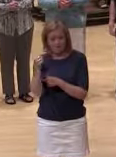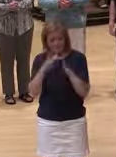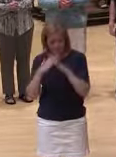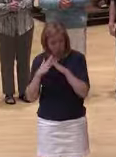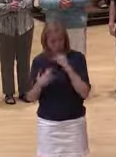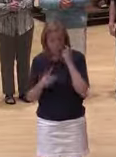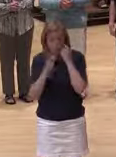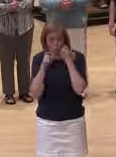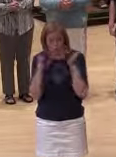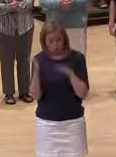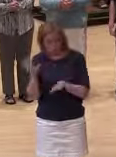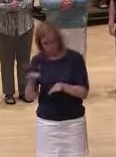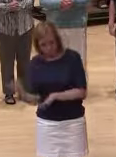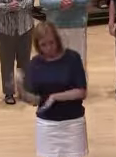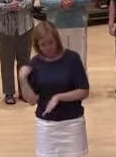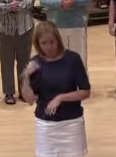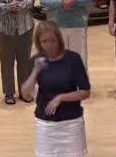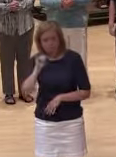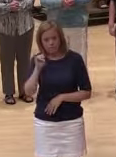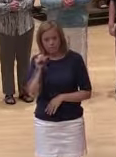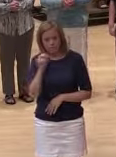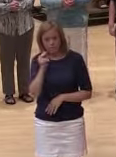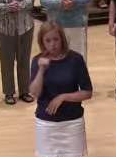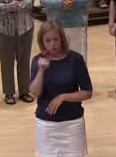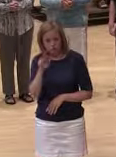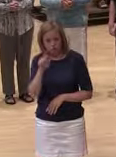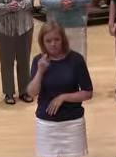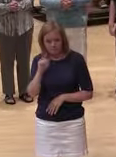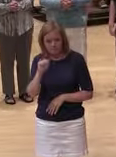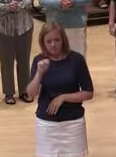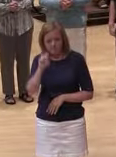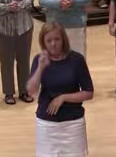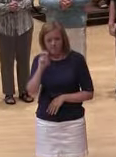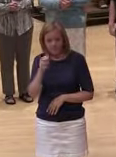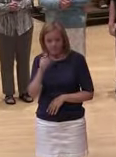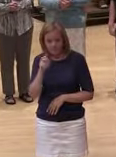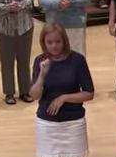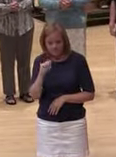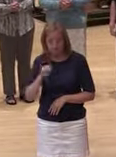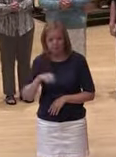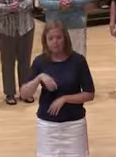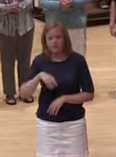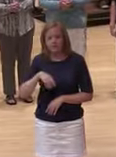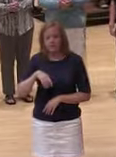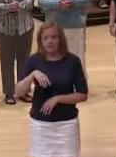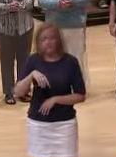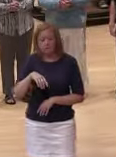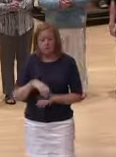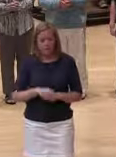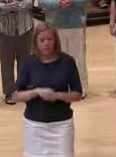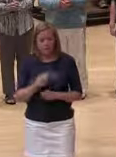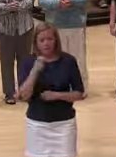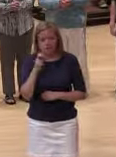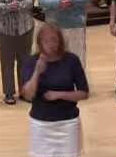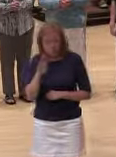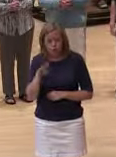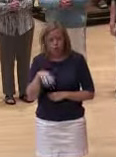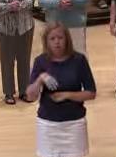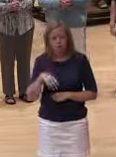community who have died, Johnny Milton, Tom Heaton, Mark Travis, Herb Lateau, Juan